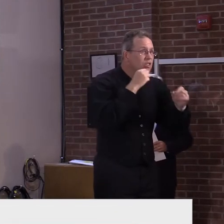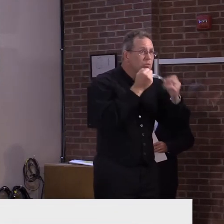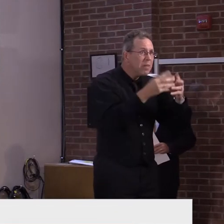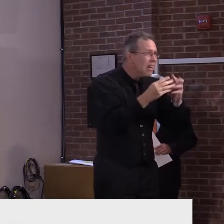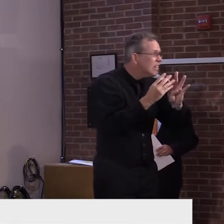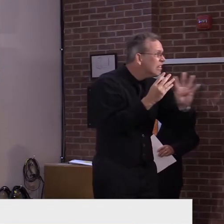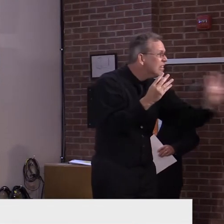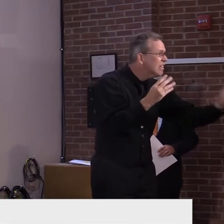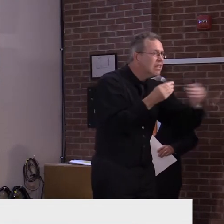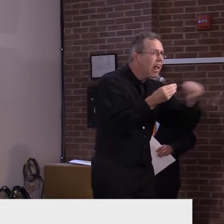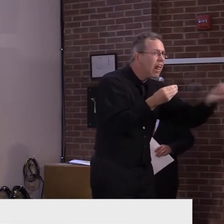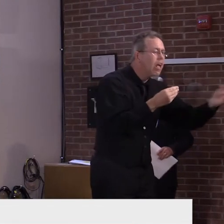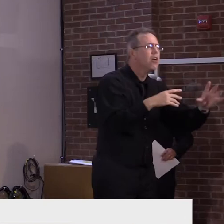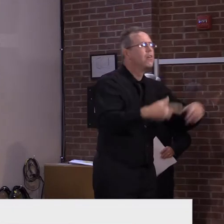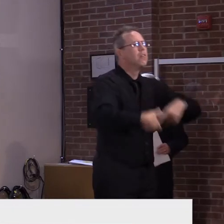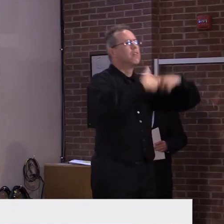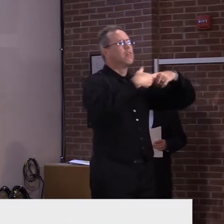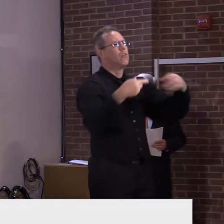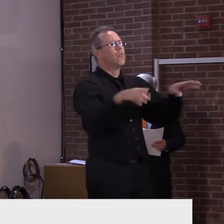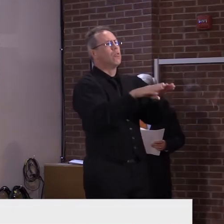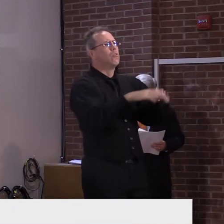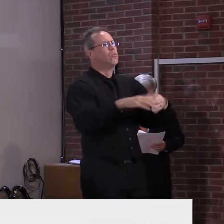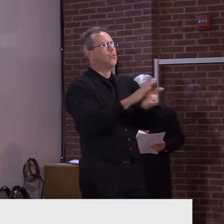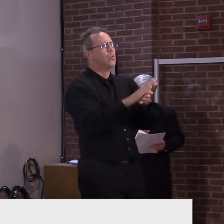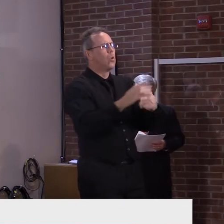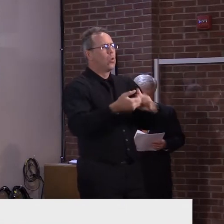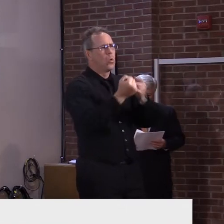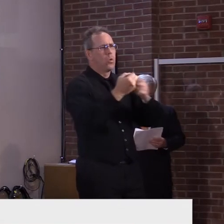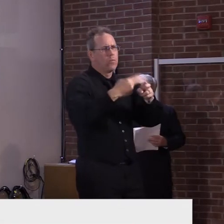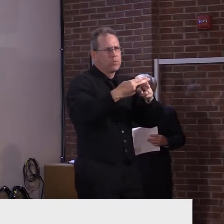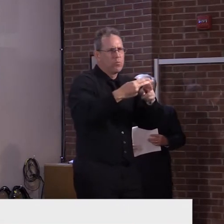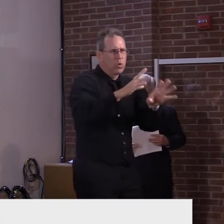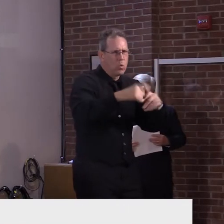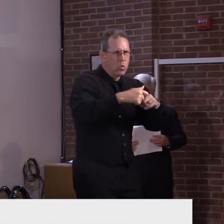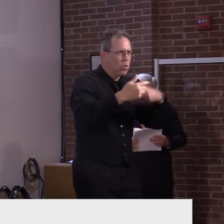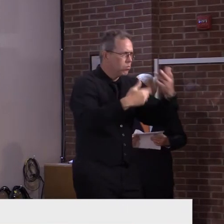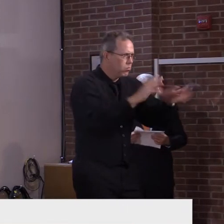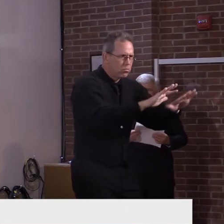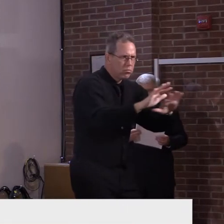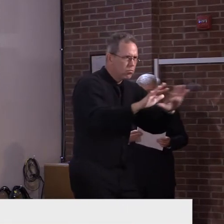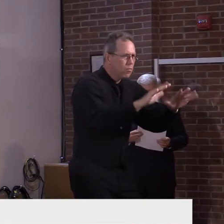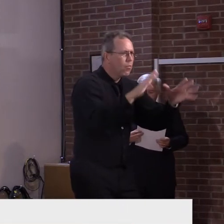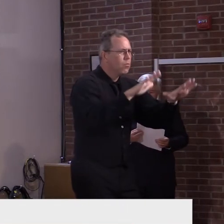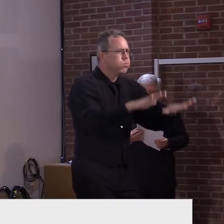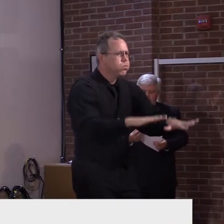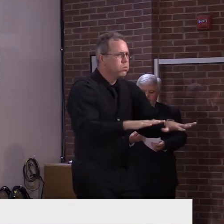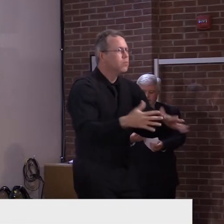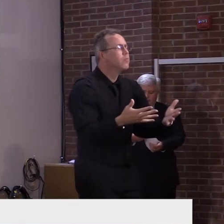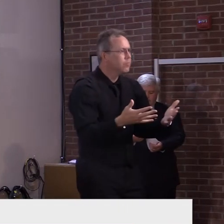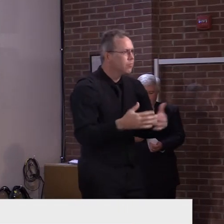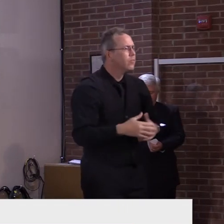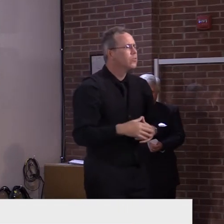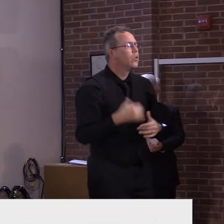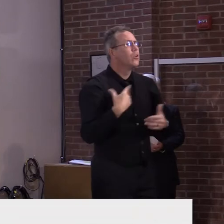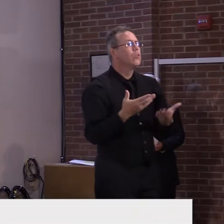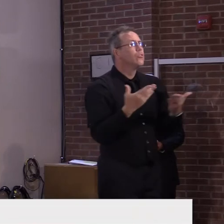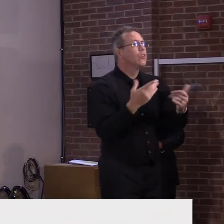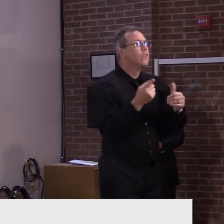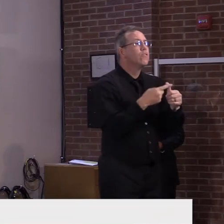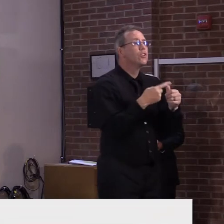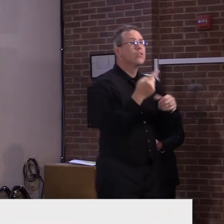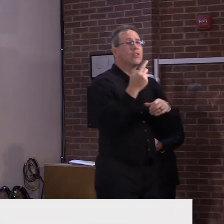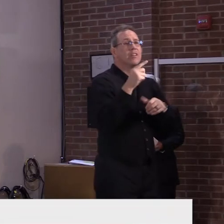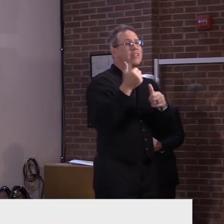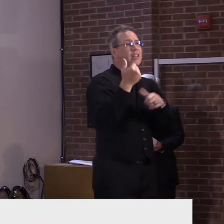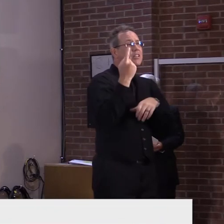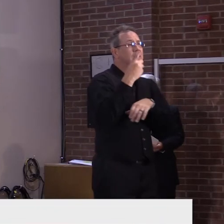year. We recommended that schools require masks for all students and staff for the first 10 days of schools and